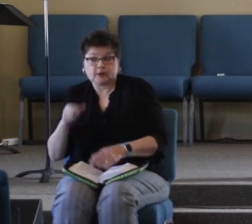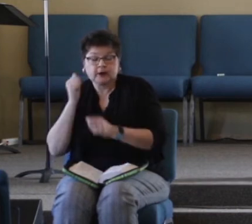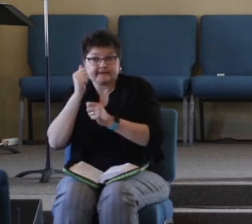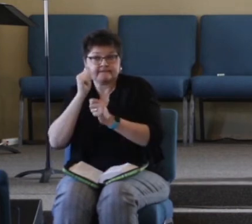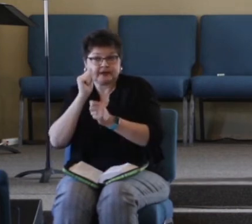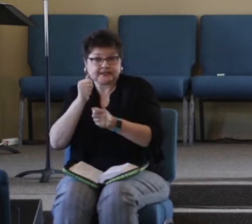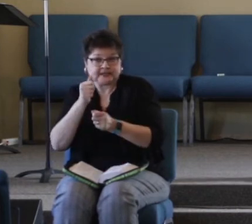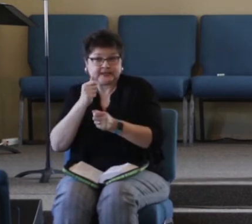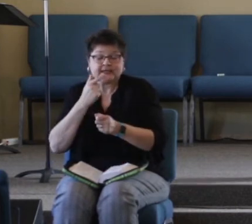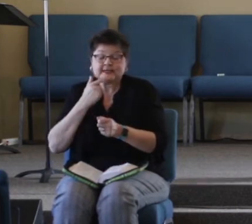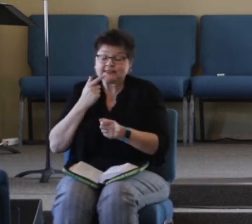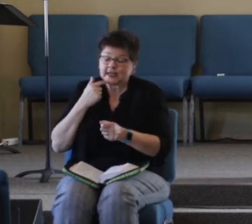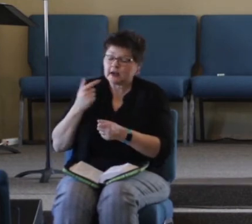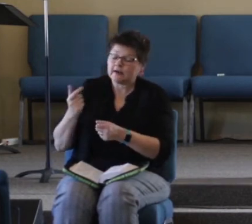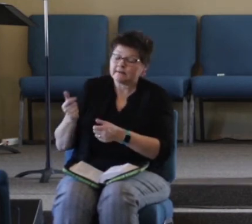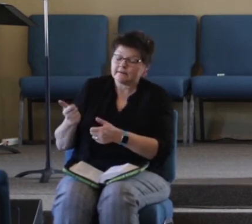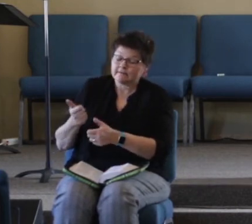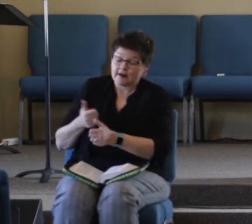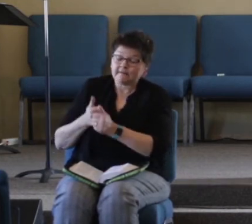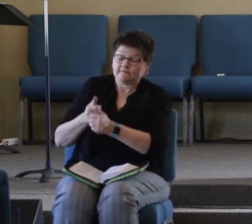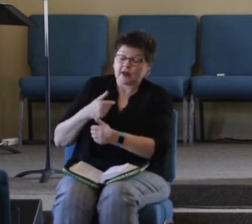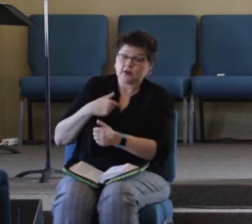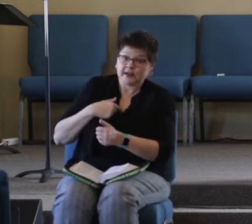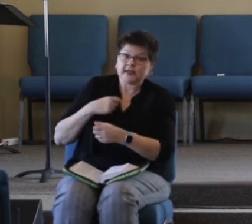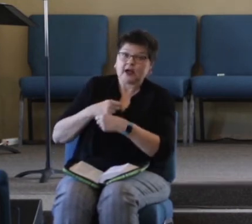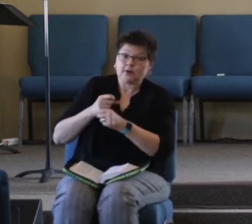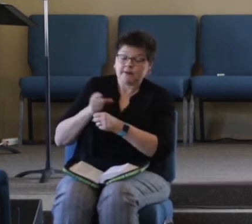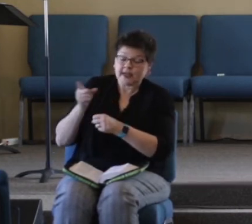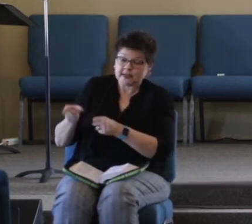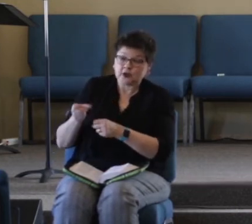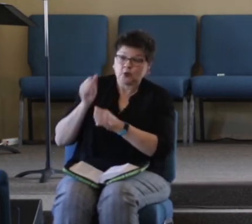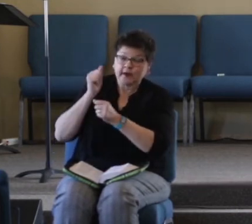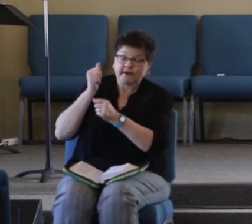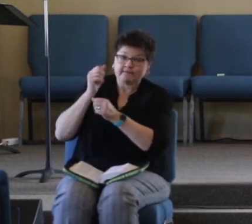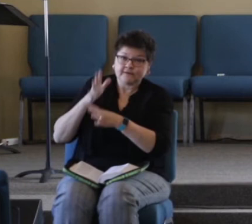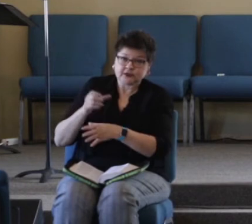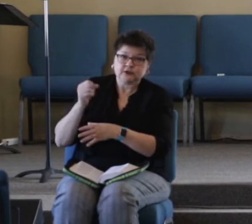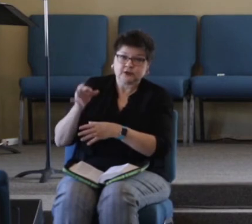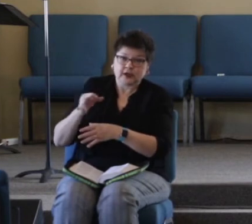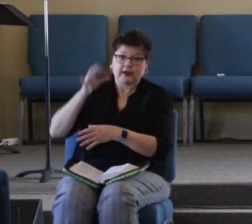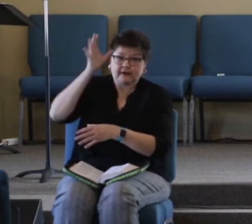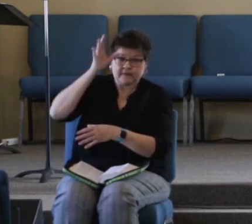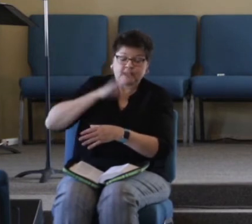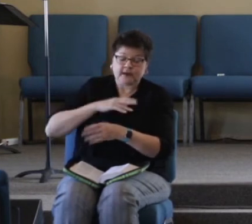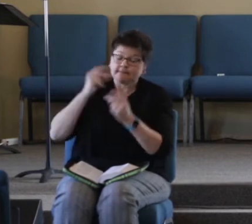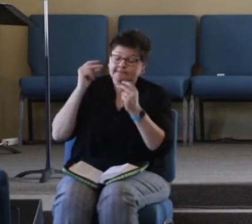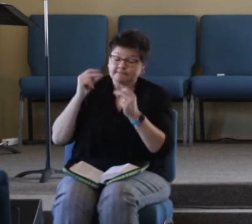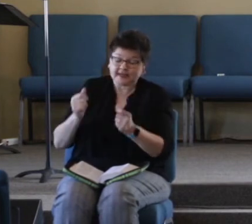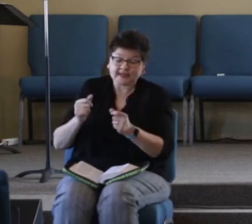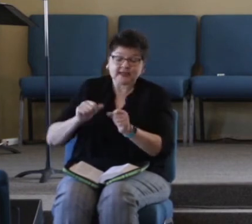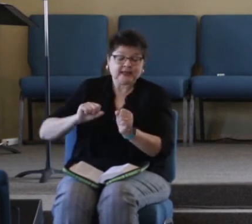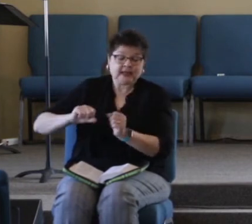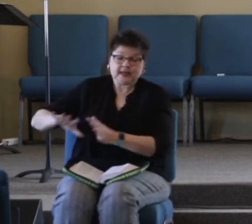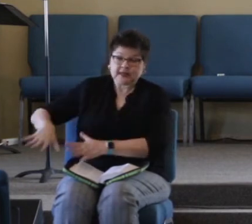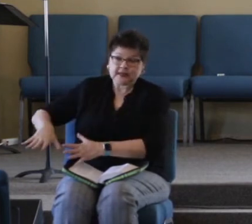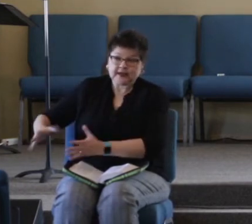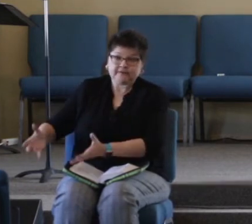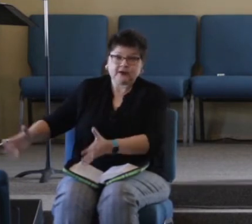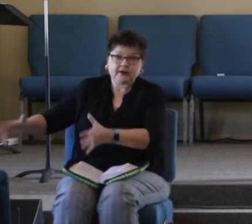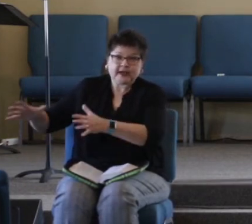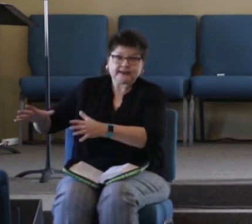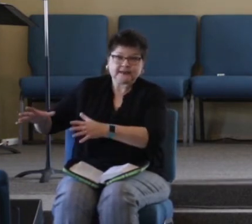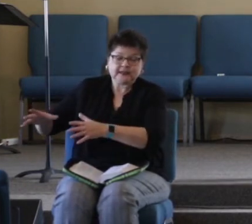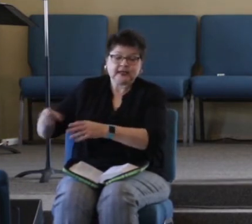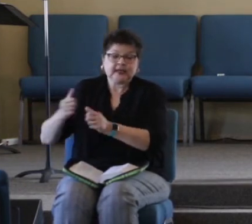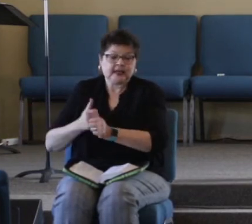you fishers of men. Immediately they left their nets and followed him. Going on from there, he saw two other